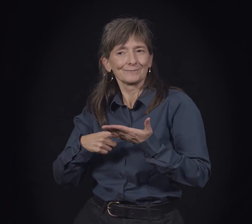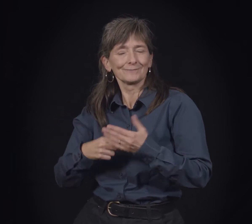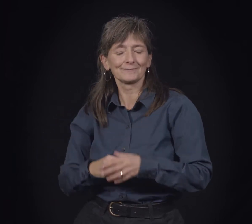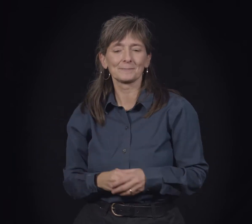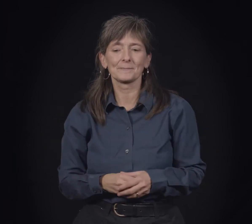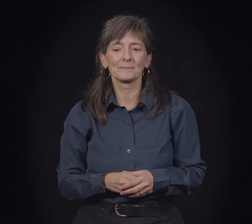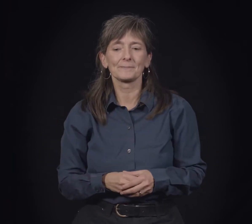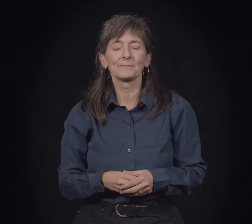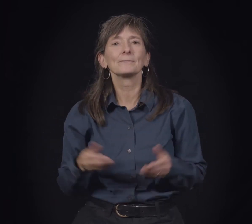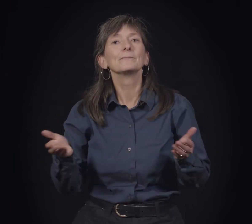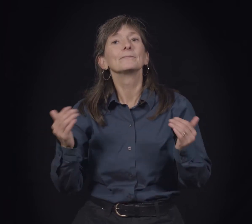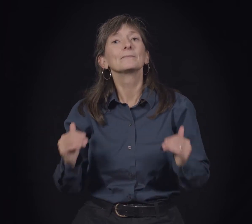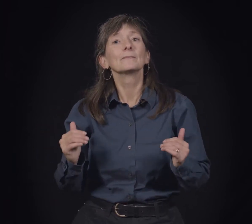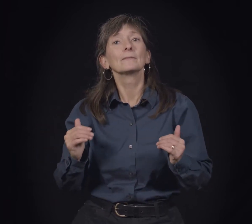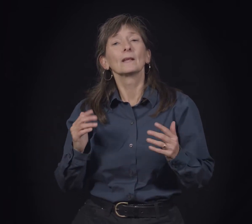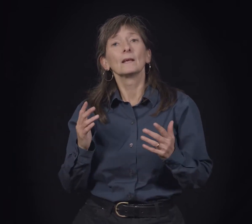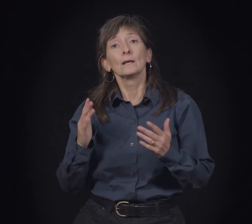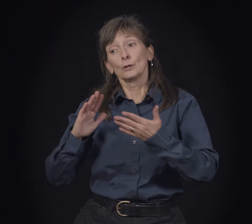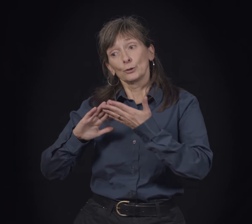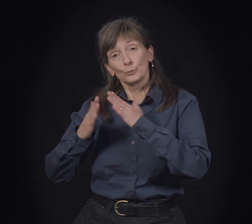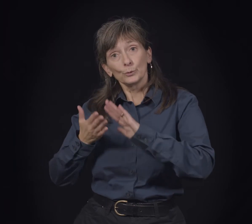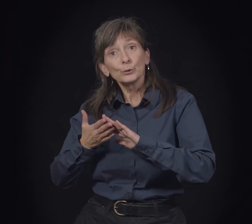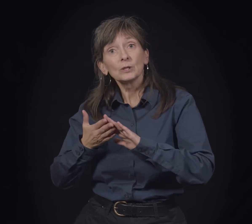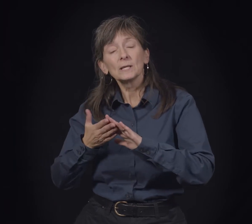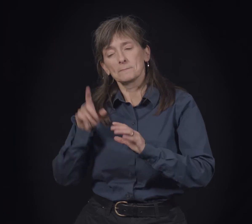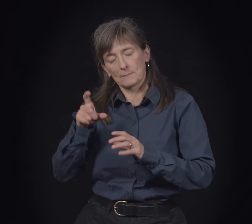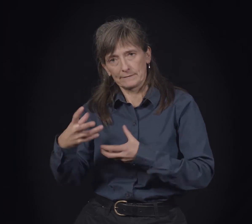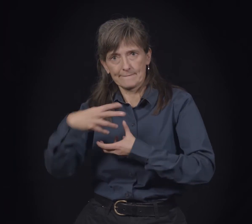Community needs to play a role in communicating on what the legislation should